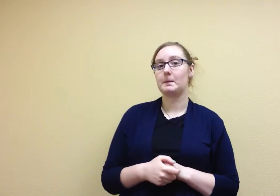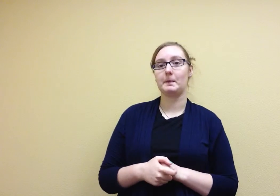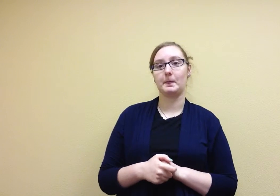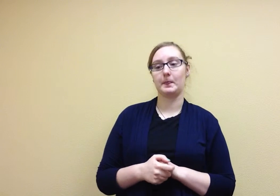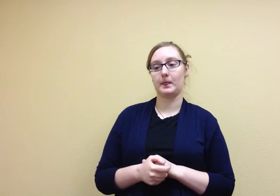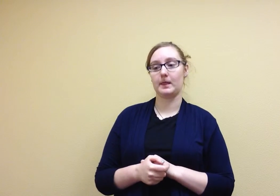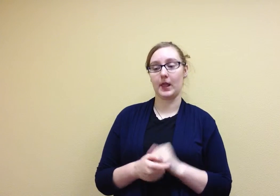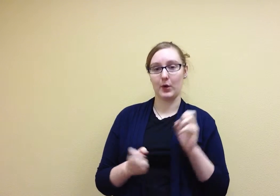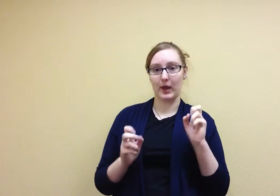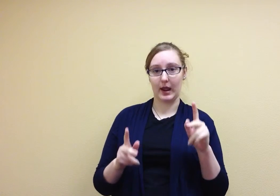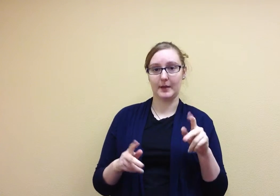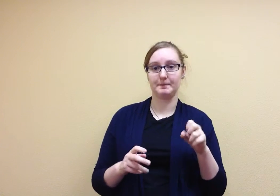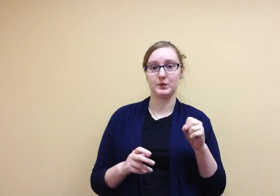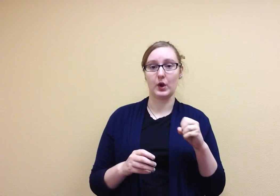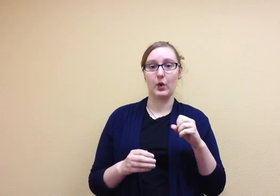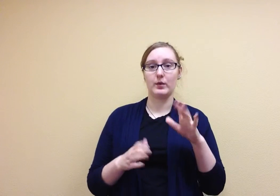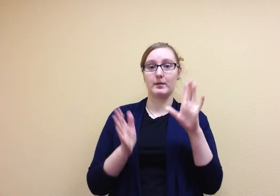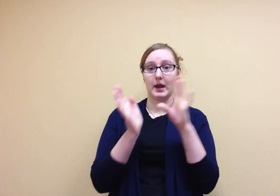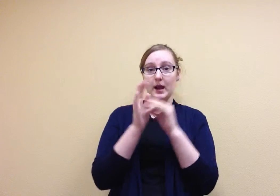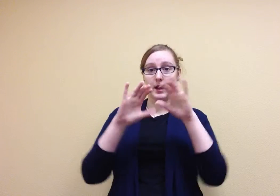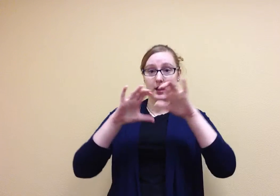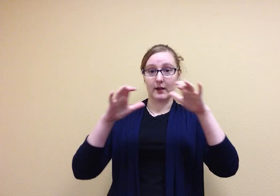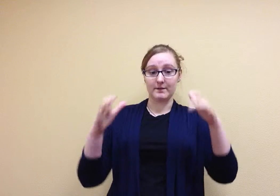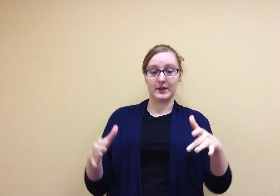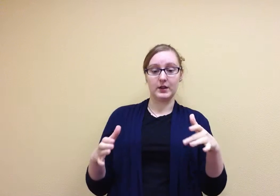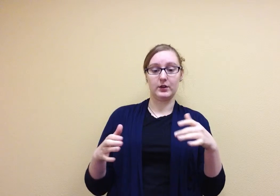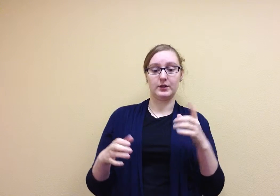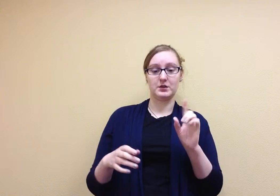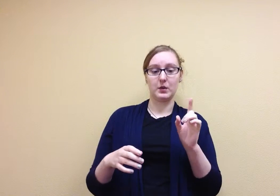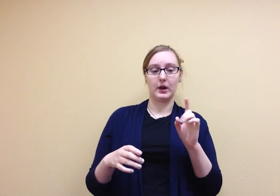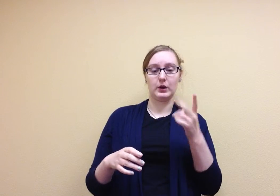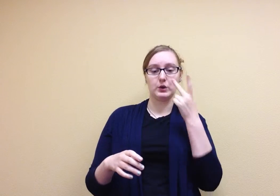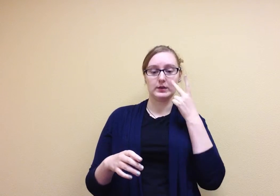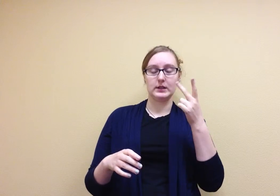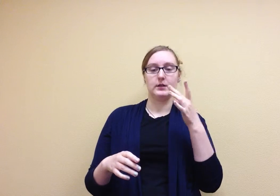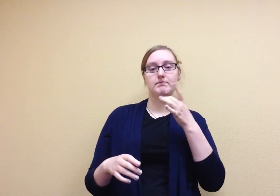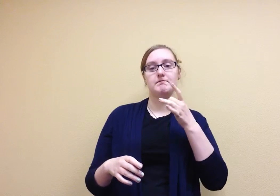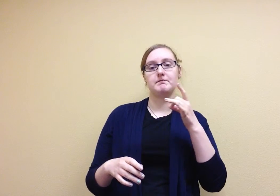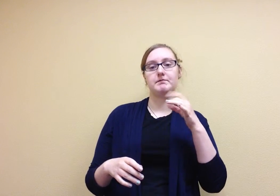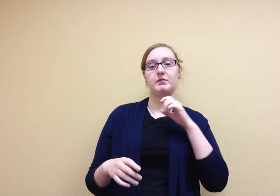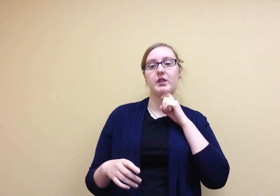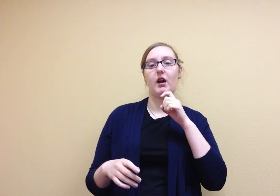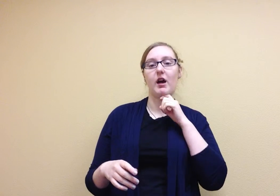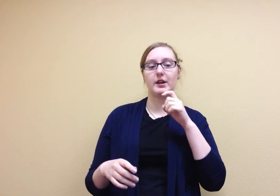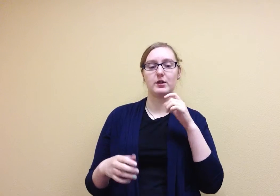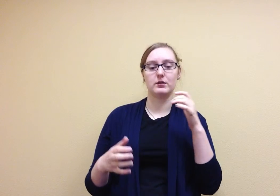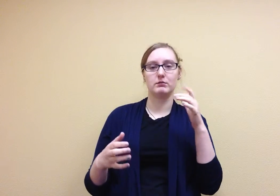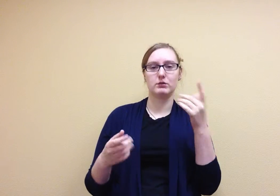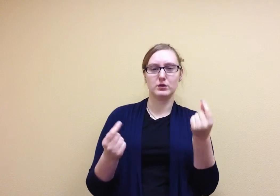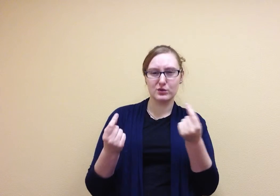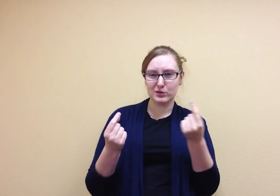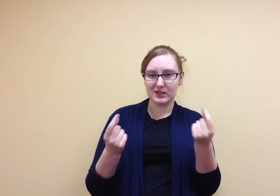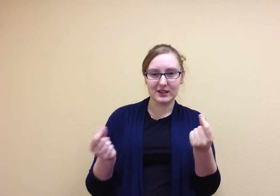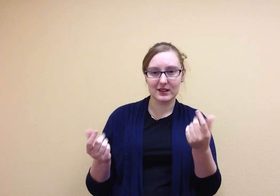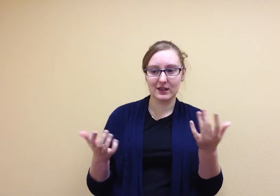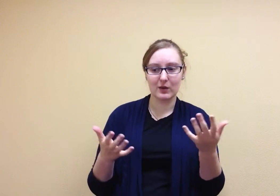Okay, the magnetic field is where you see the iron filings doing what? What do you think? What are they doing,